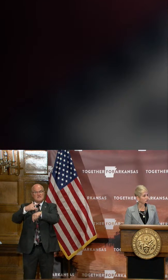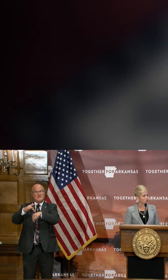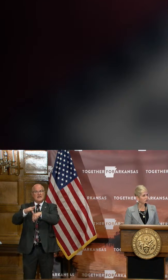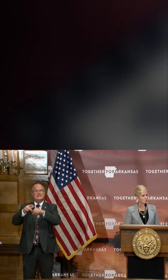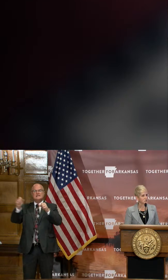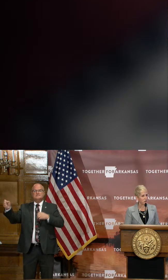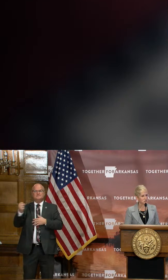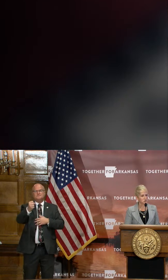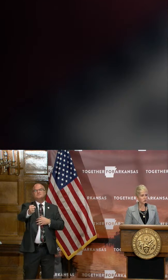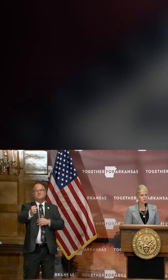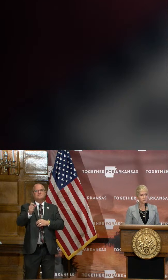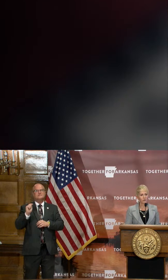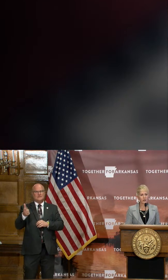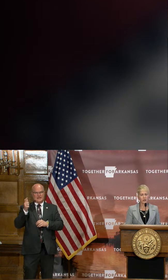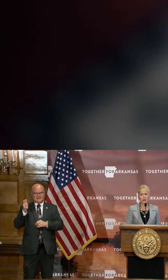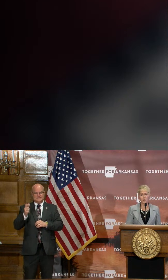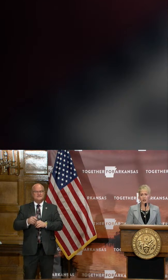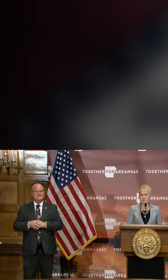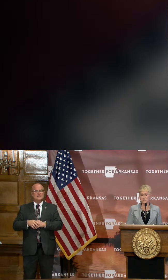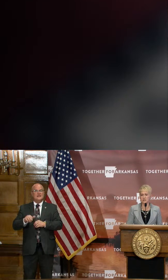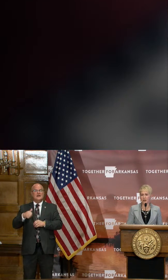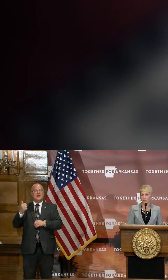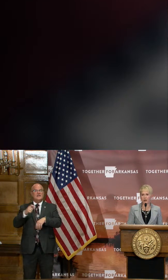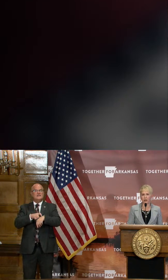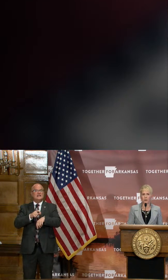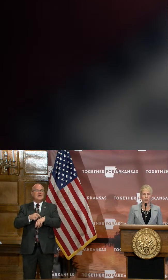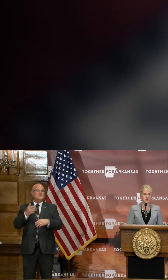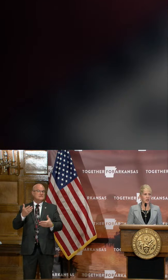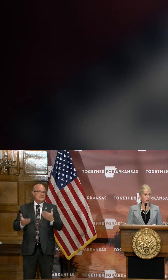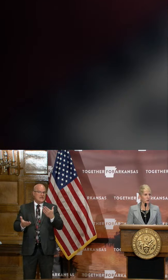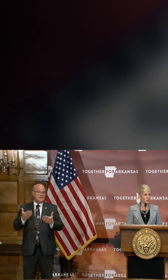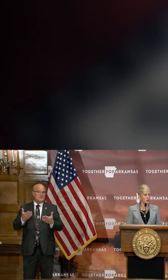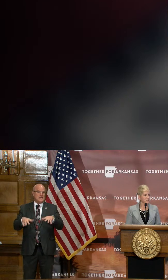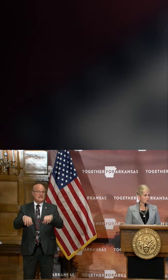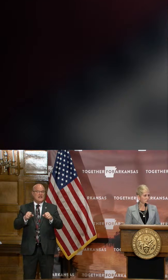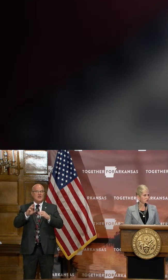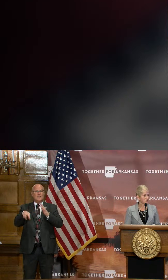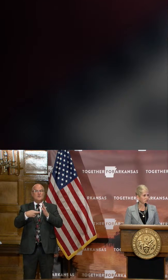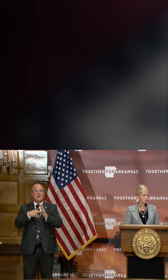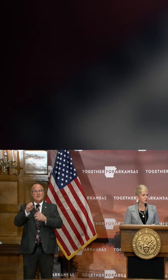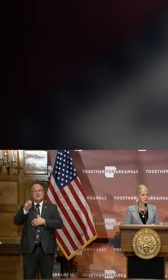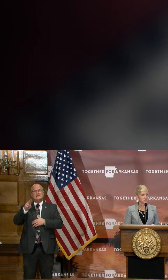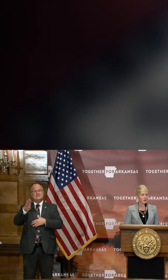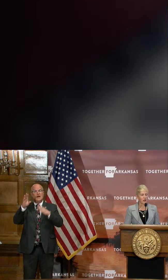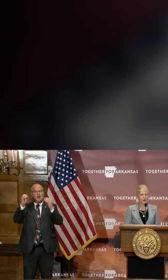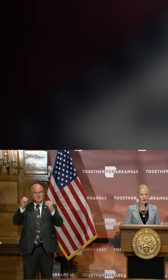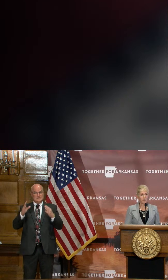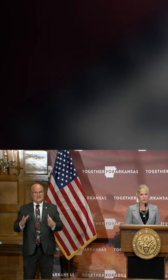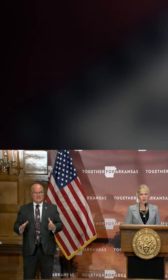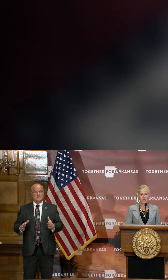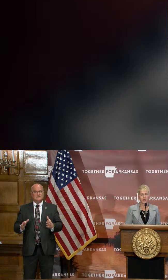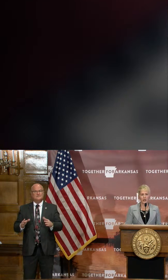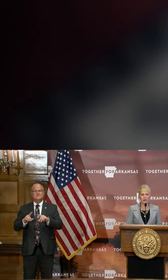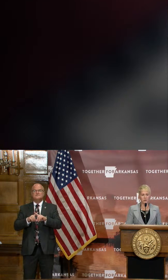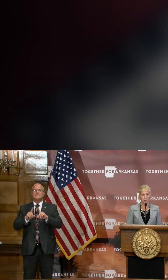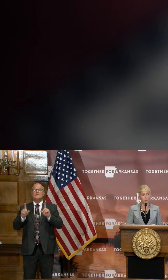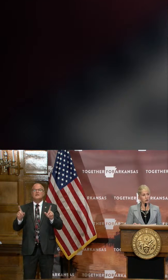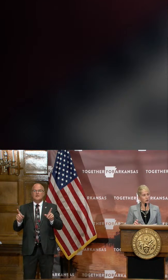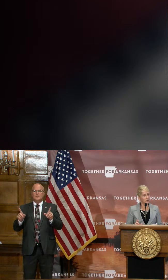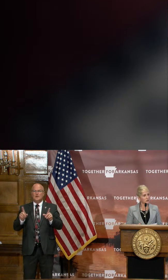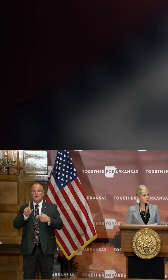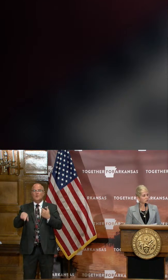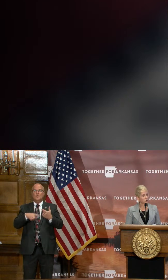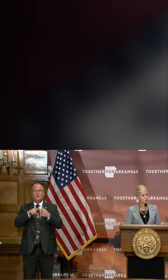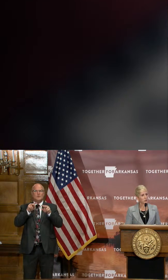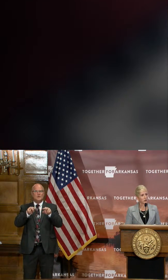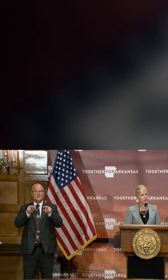that they can fill at the semester. In other cases, they may take on the role of substitute teachers. But when we